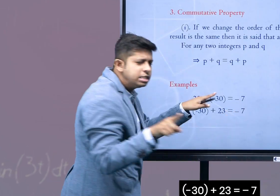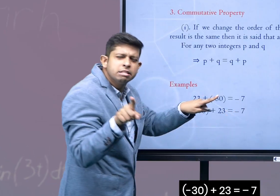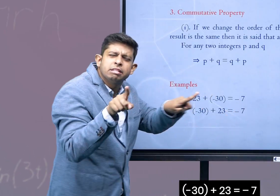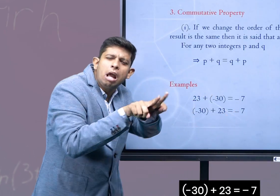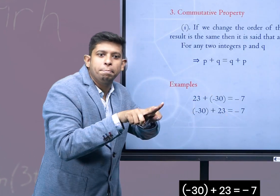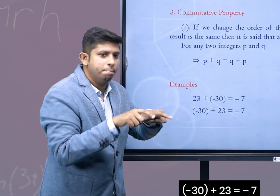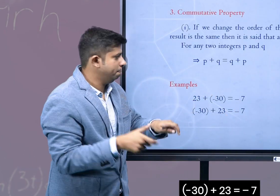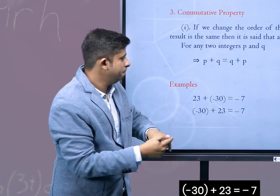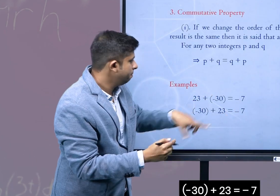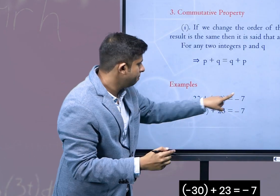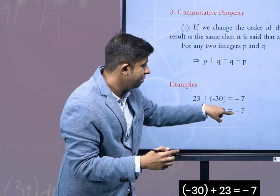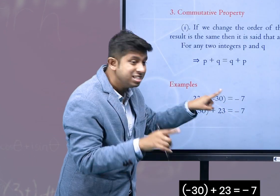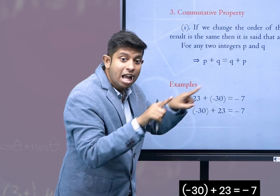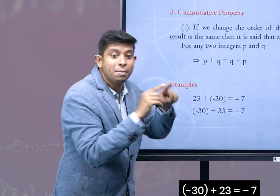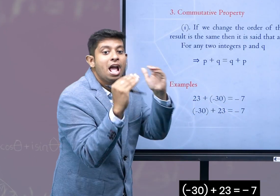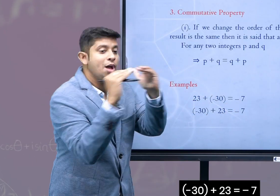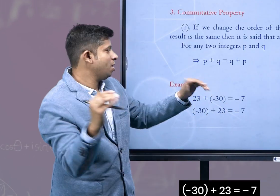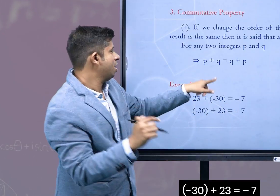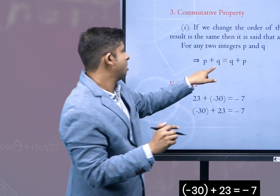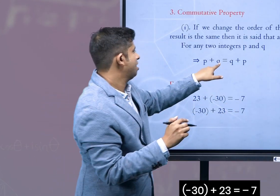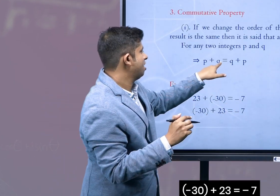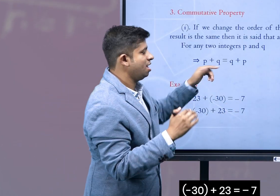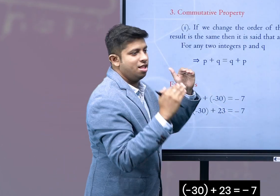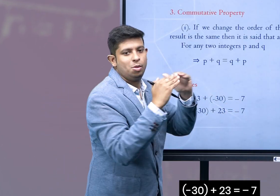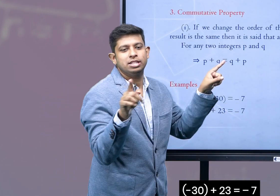Minus 30 plus 23 is equal to minus 7.